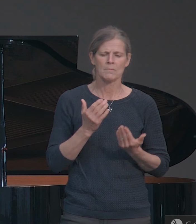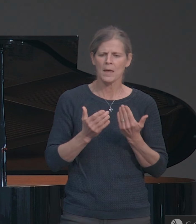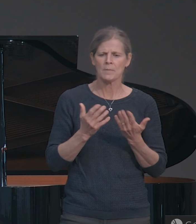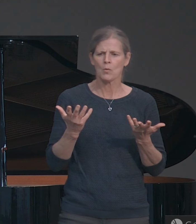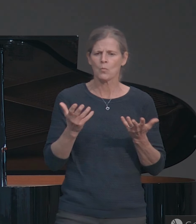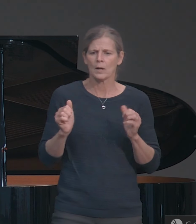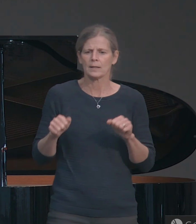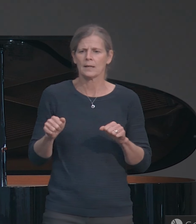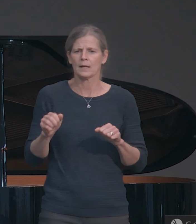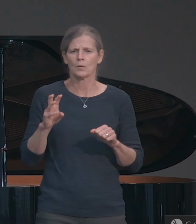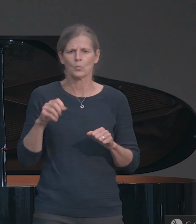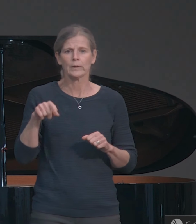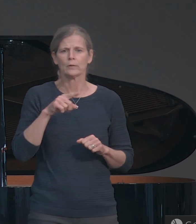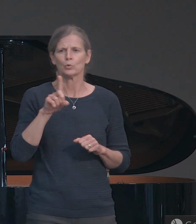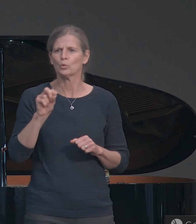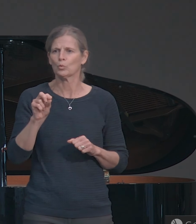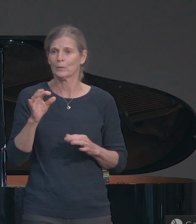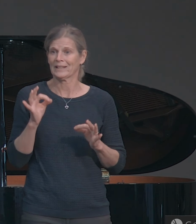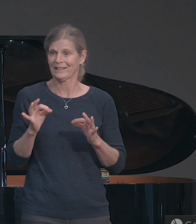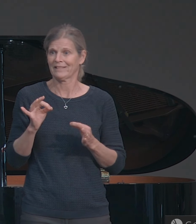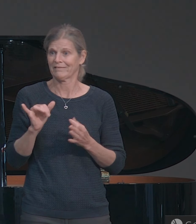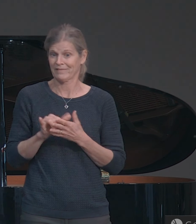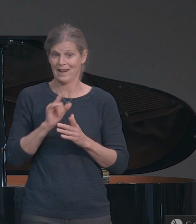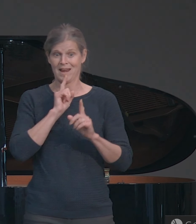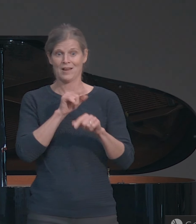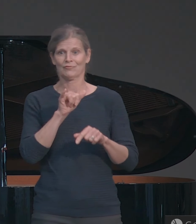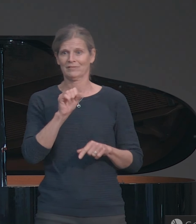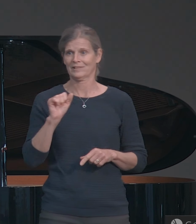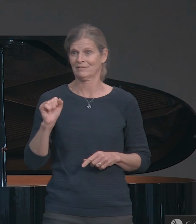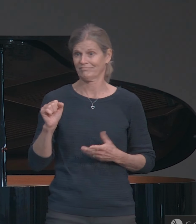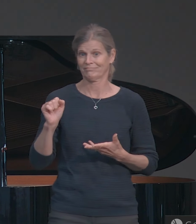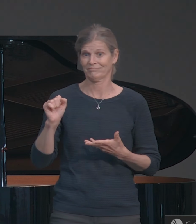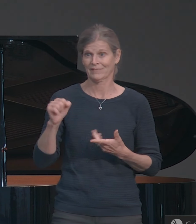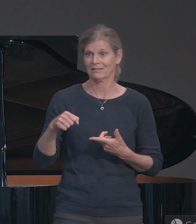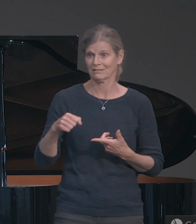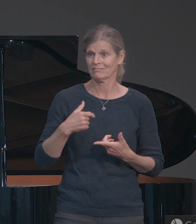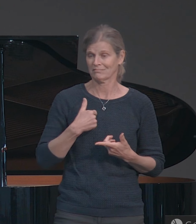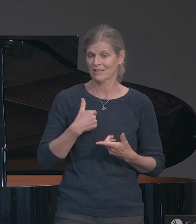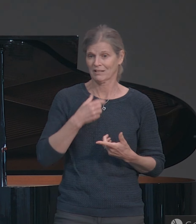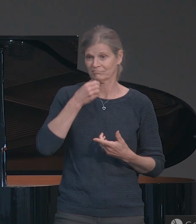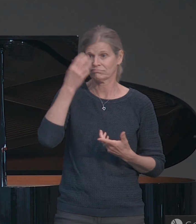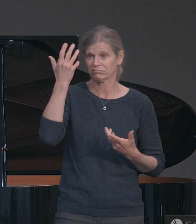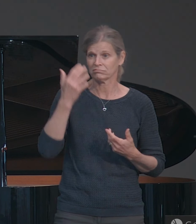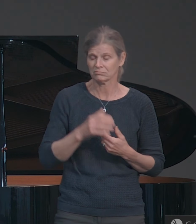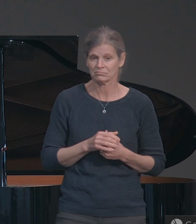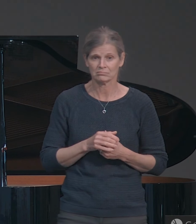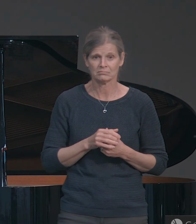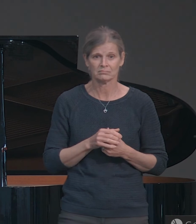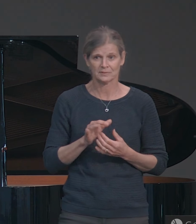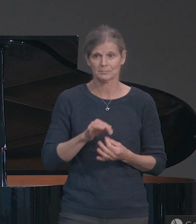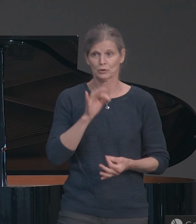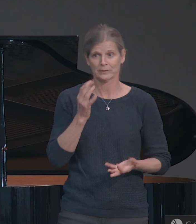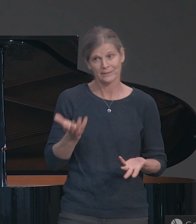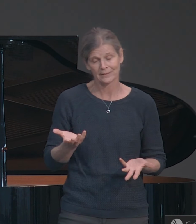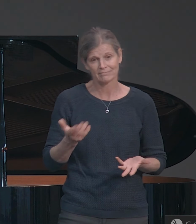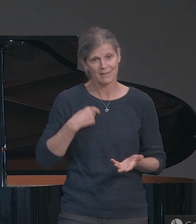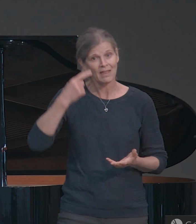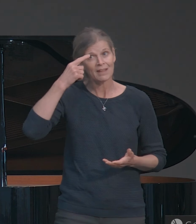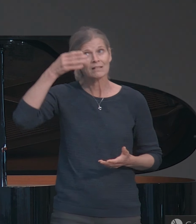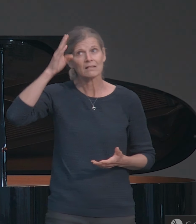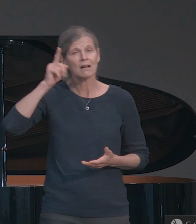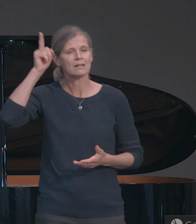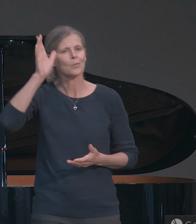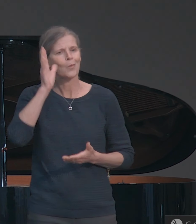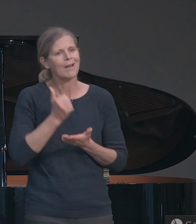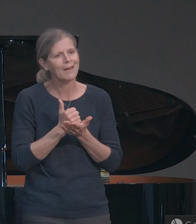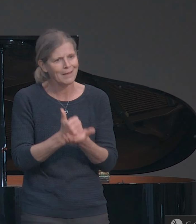can we do about it? If the answer to that question is yes, I think God will help